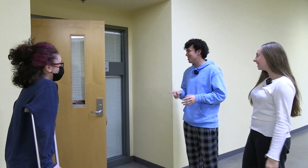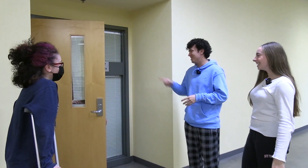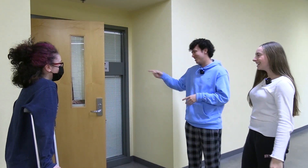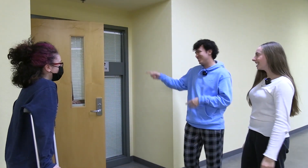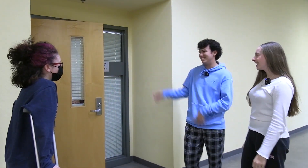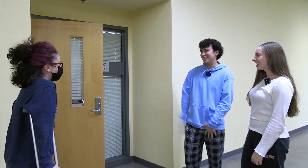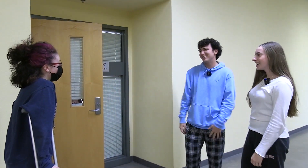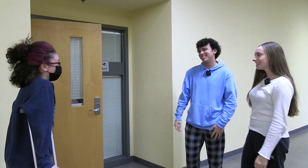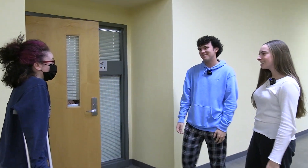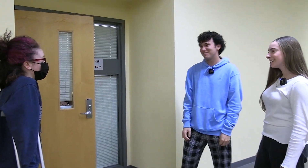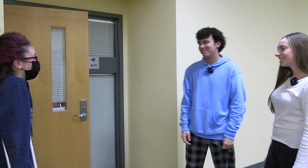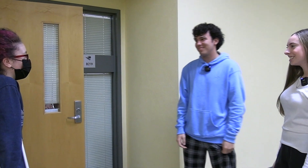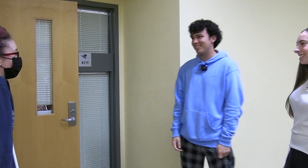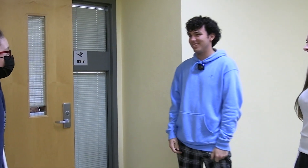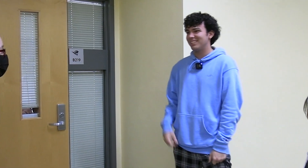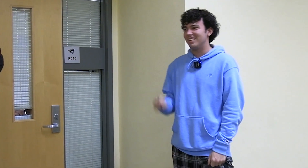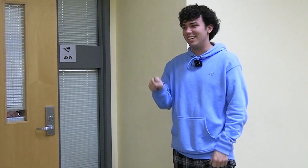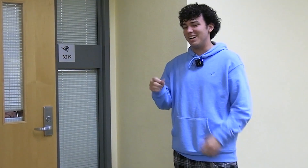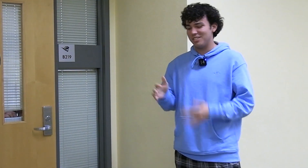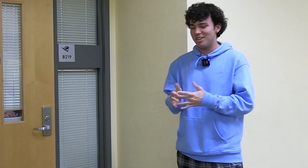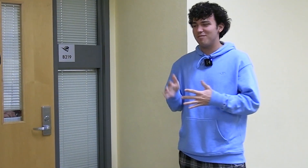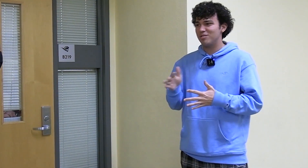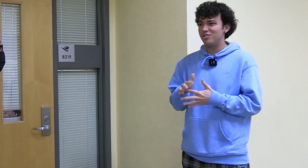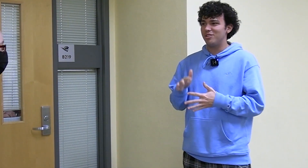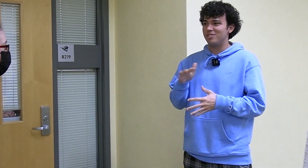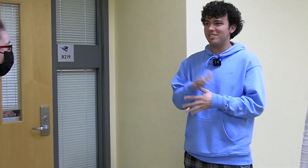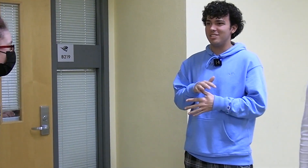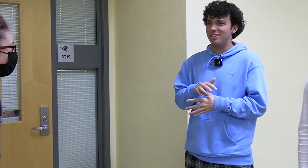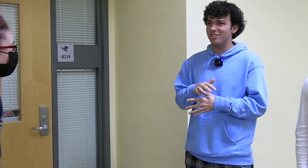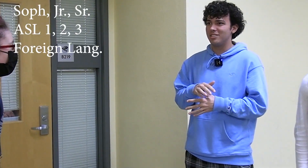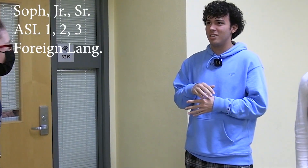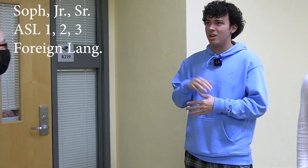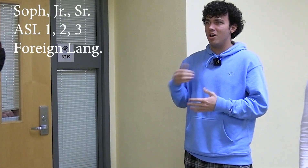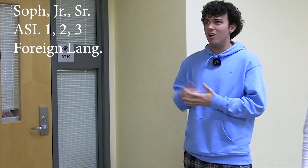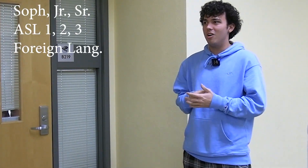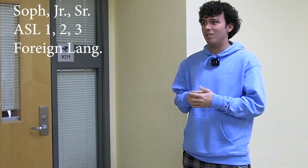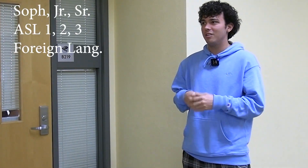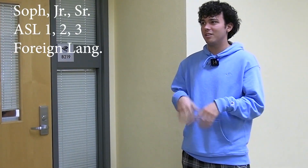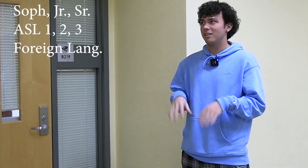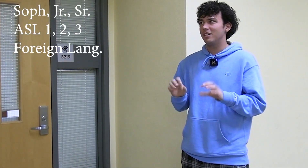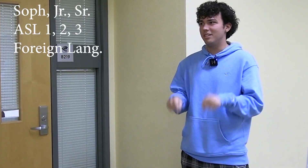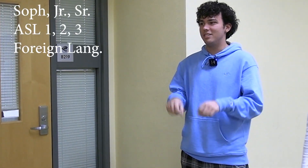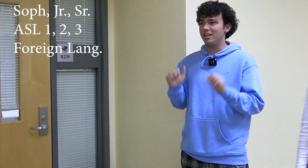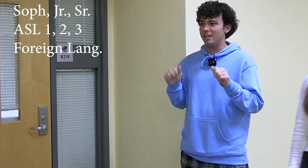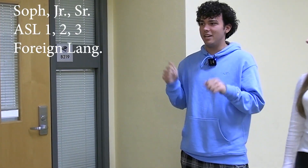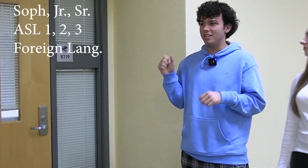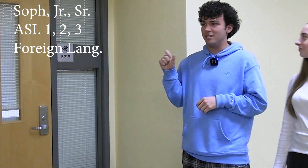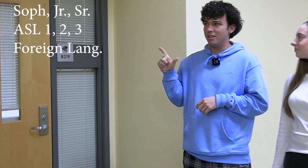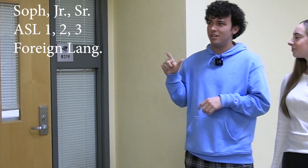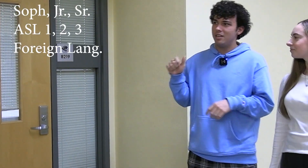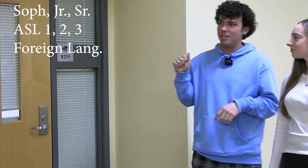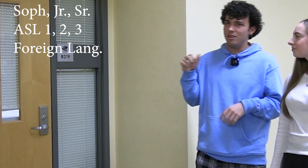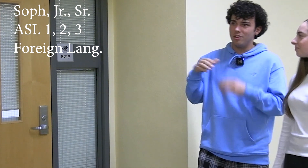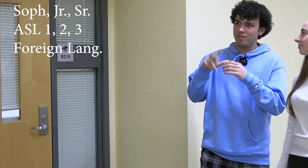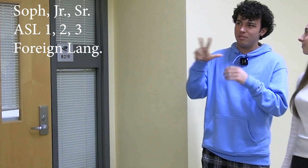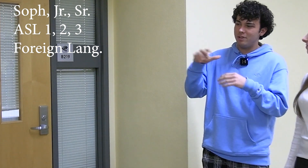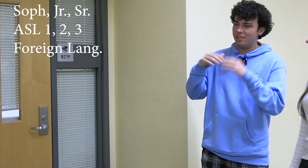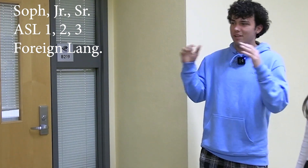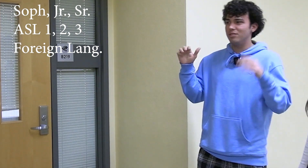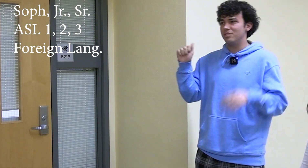mr. T yeah sophomores juniors and seniors all can take ASL there are three levels